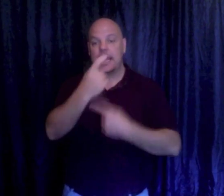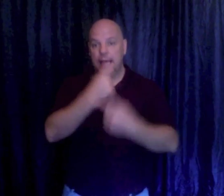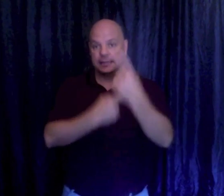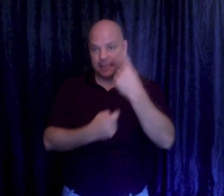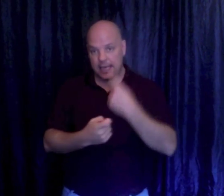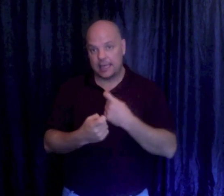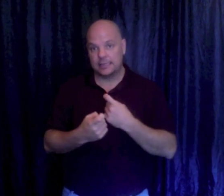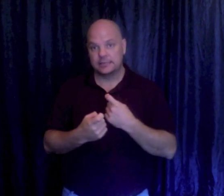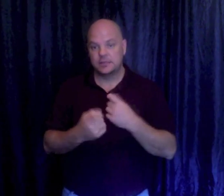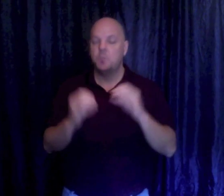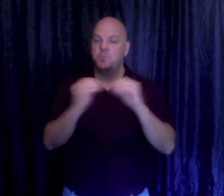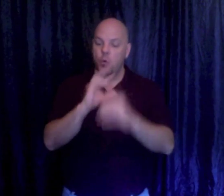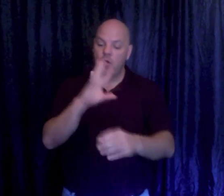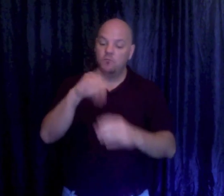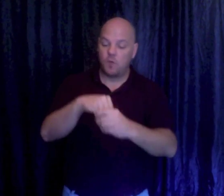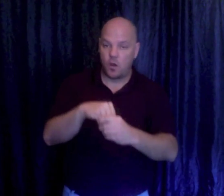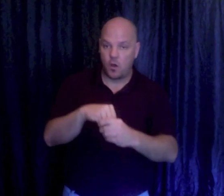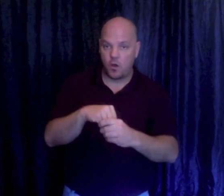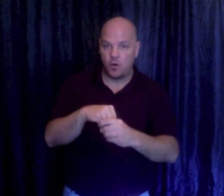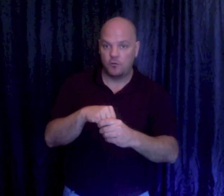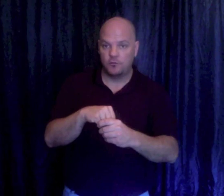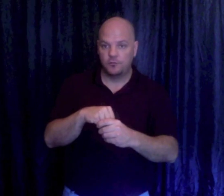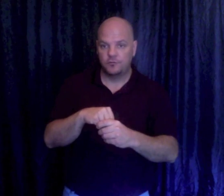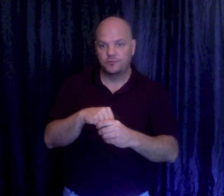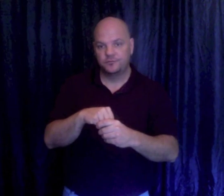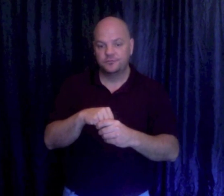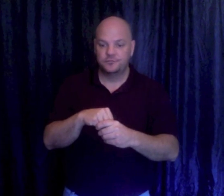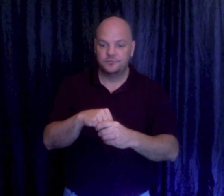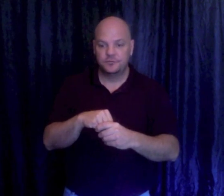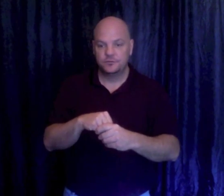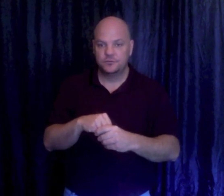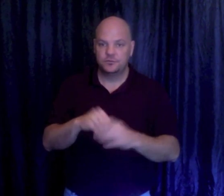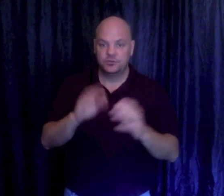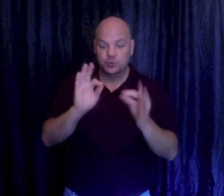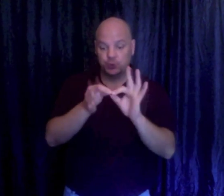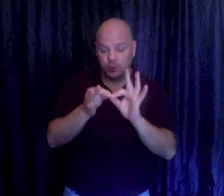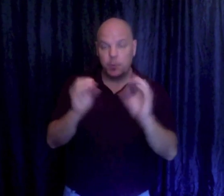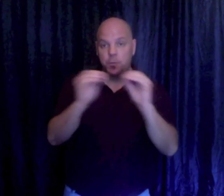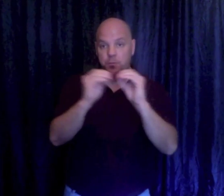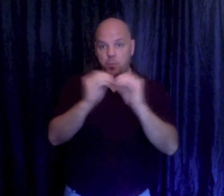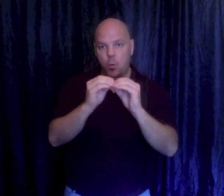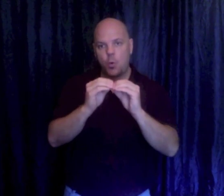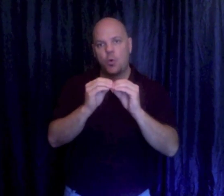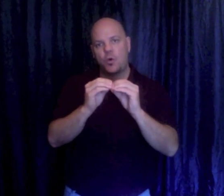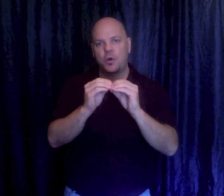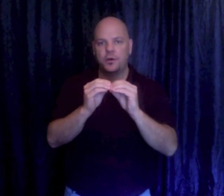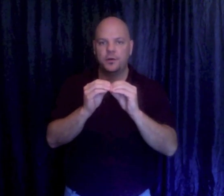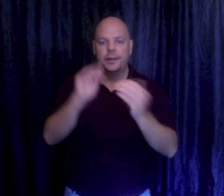more involved and asking me to interpret more than in